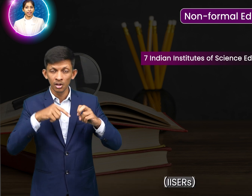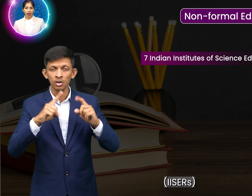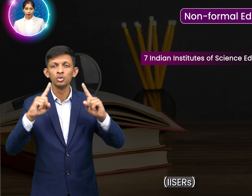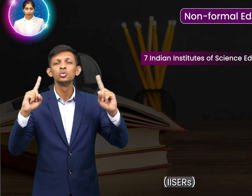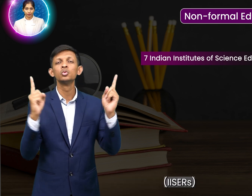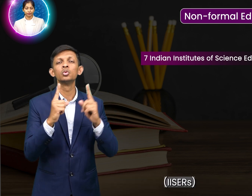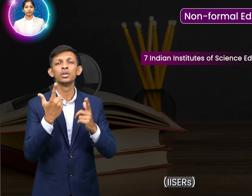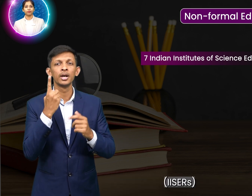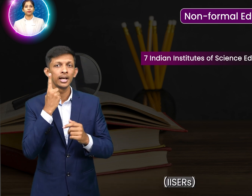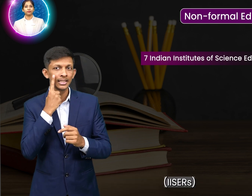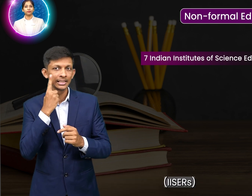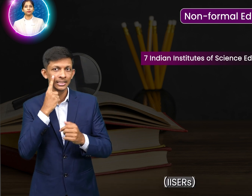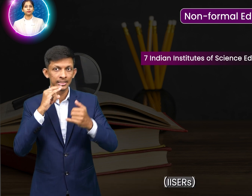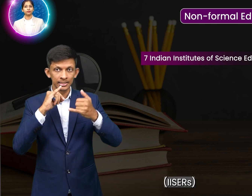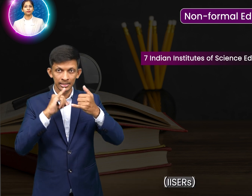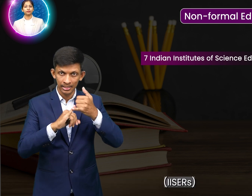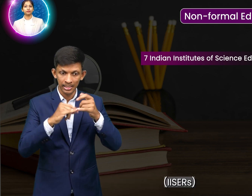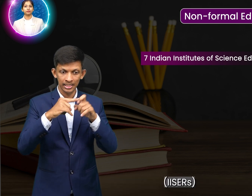(IISER),